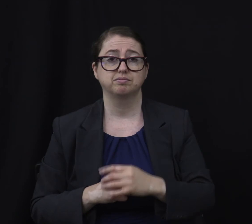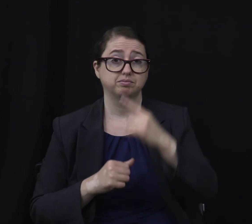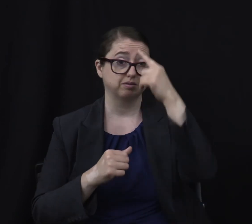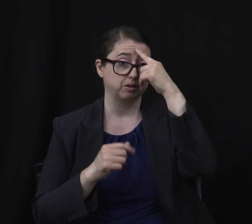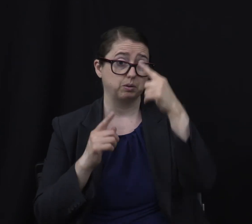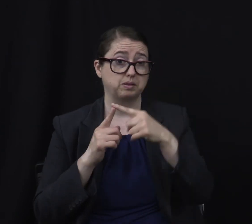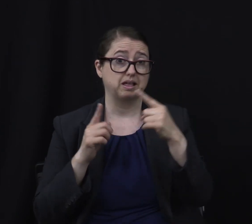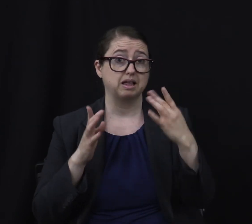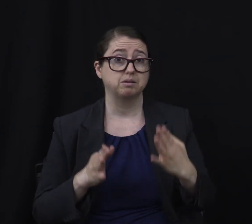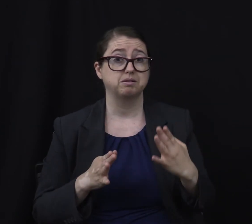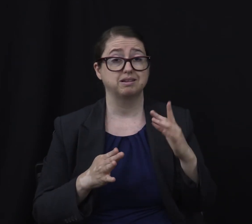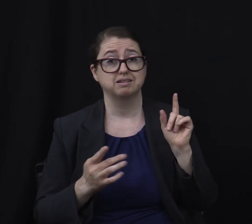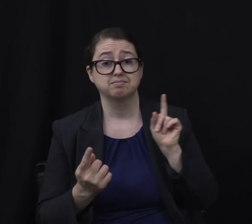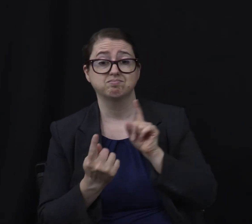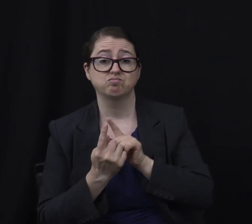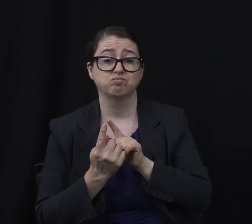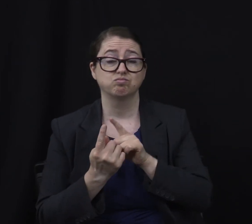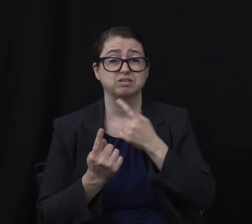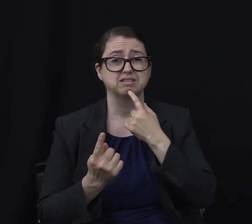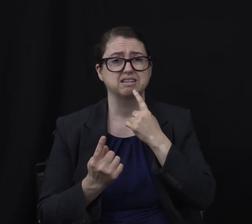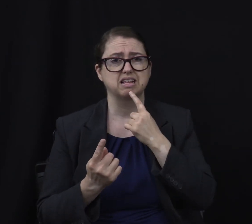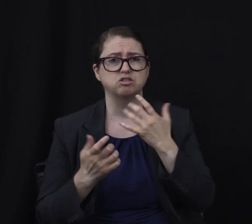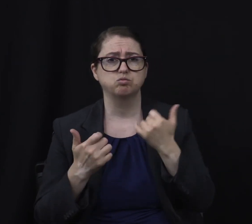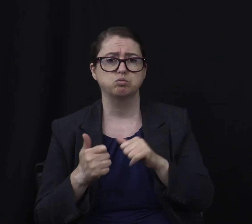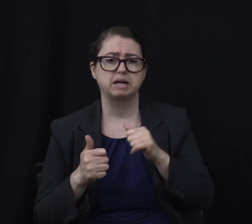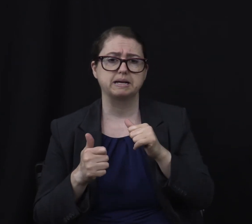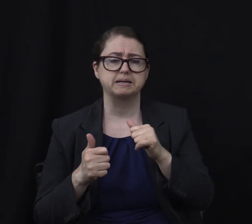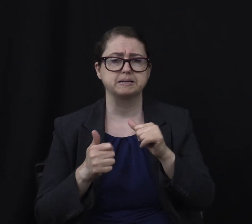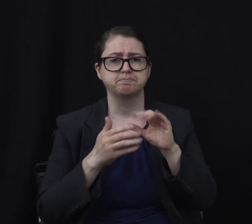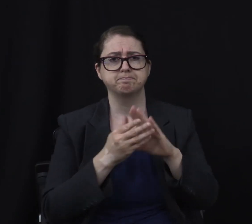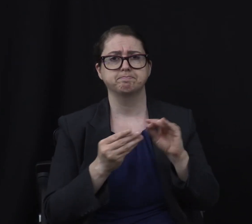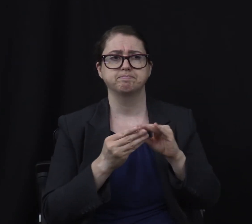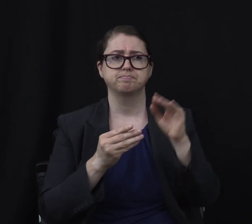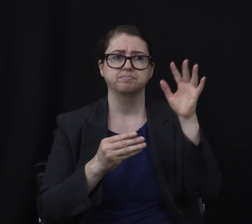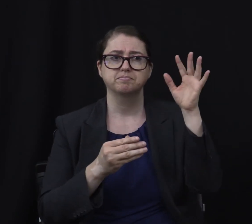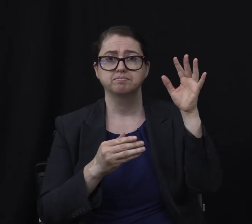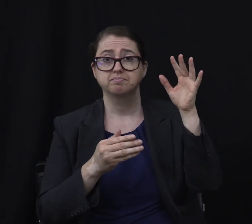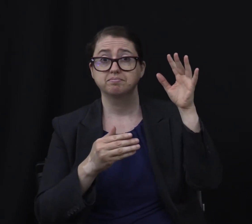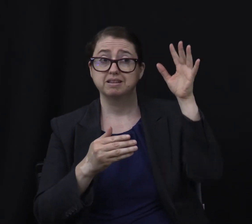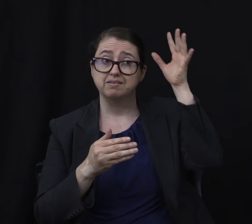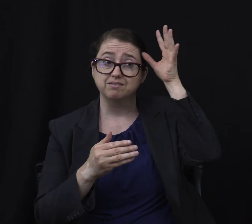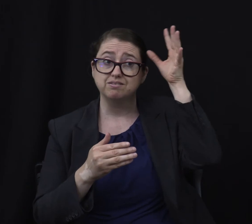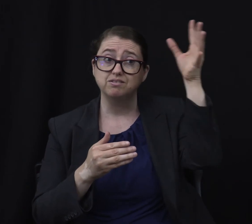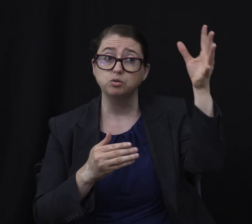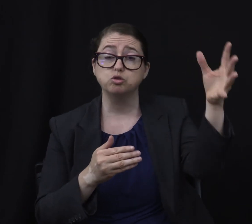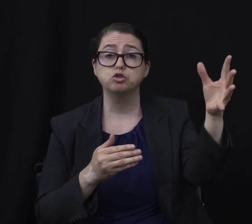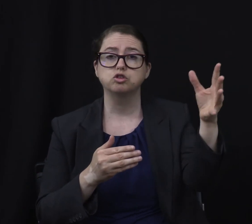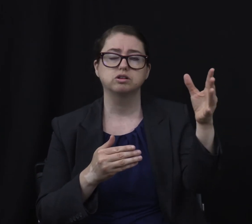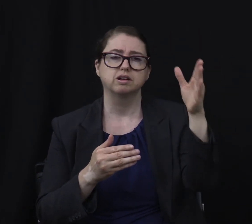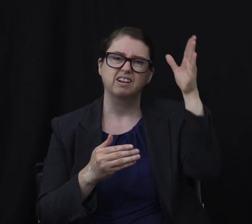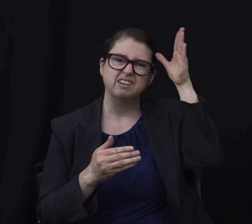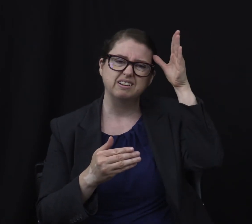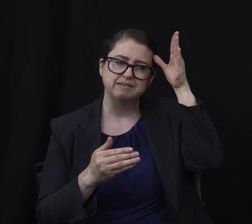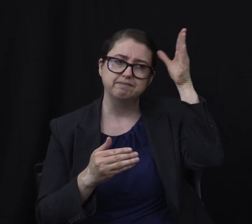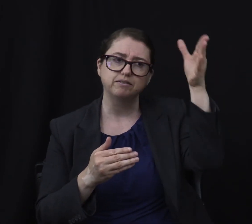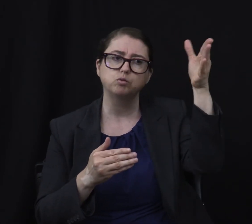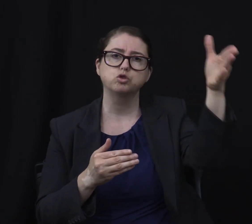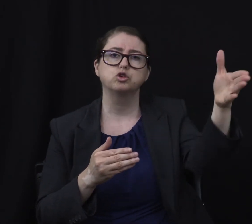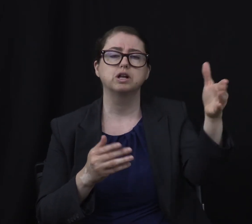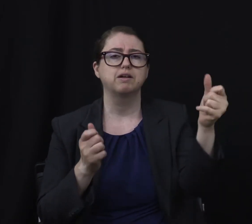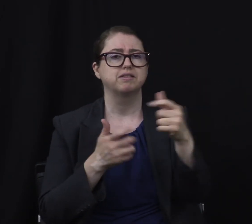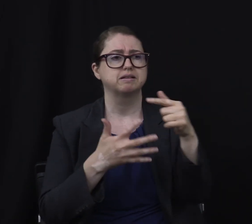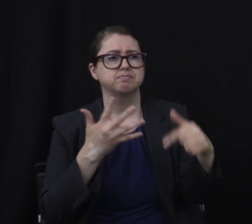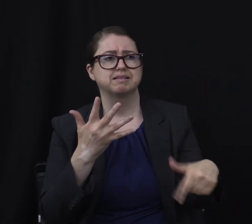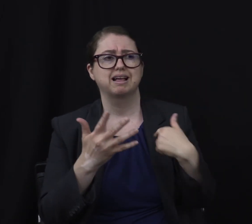to get me to fix my mind on the future and that which I have no control, I remember when the Lord spoke through the prophet Isaiah and